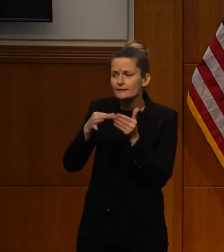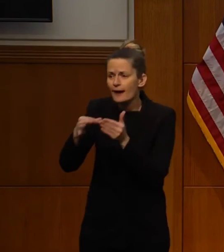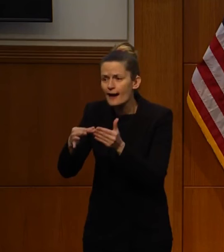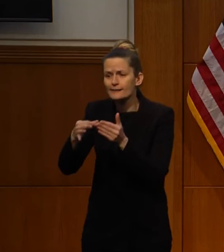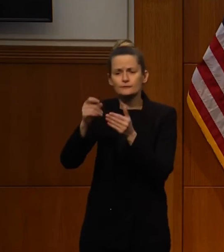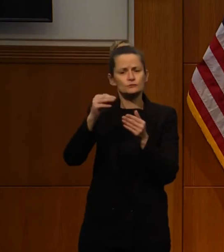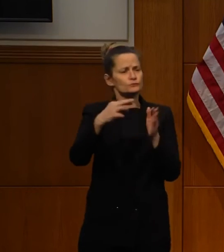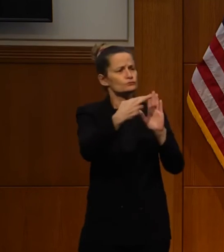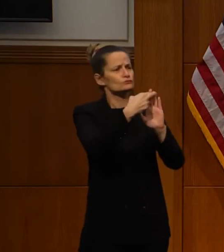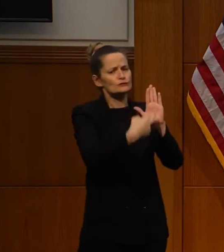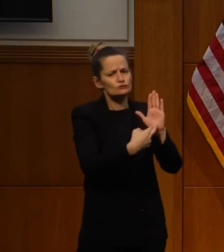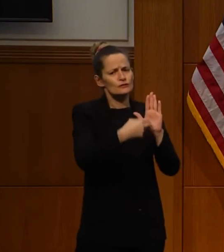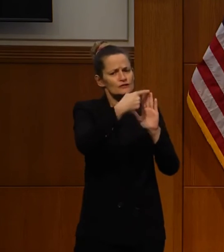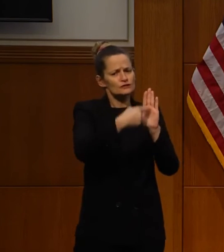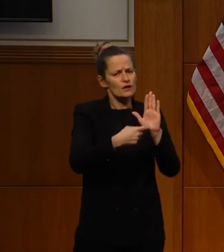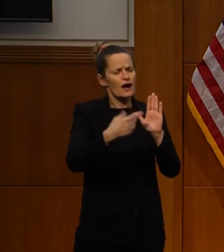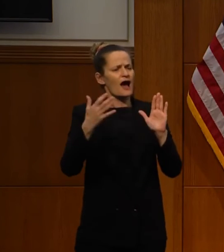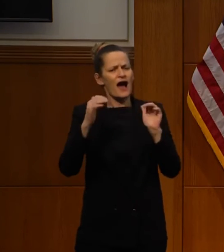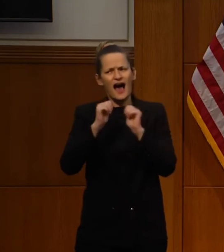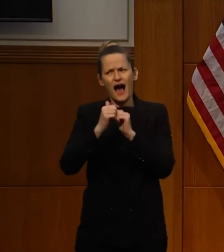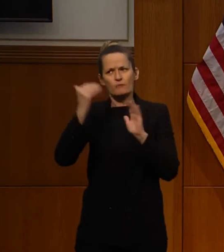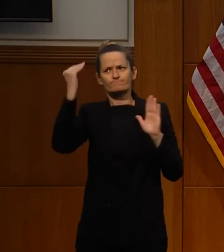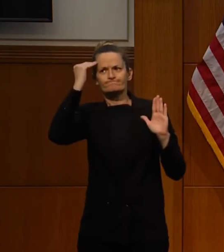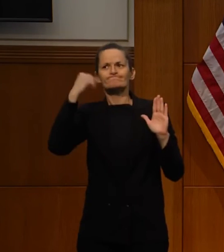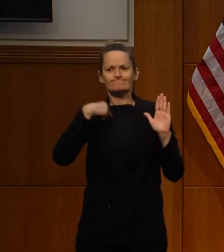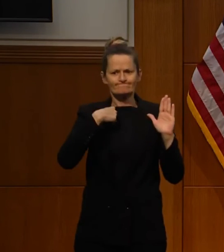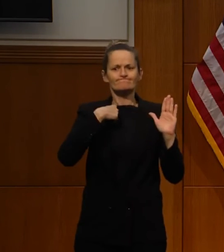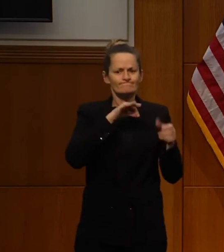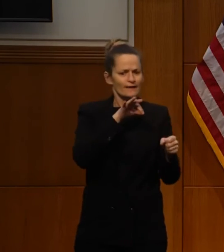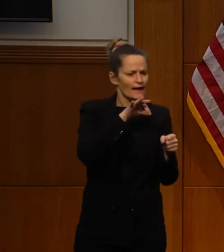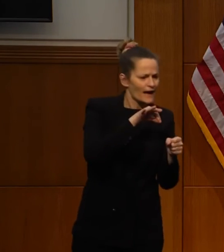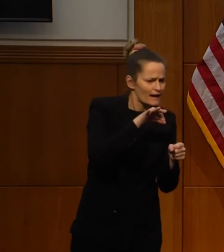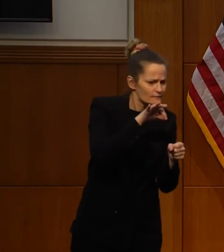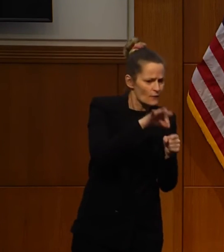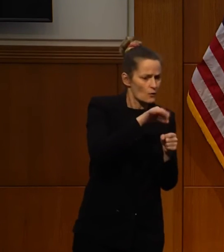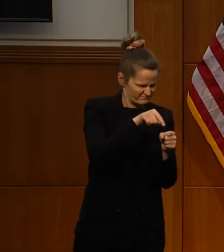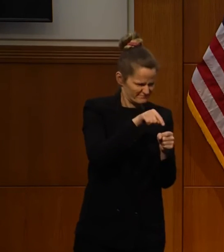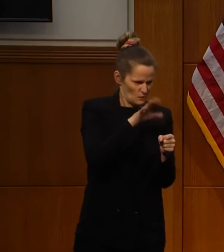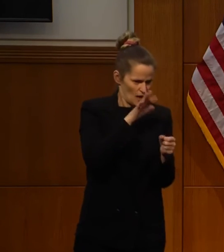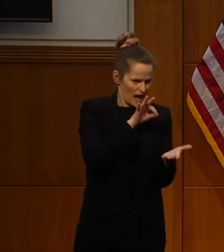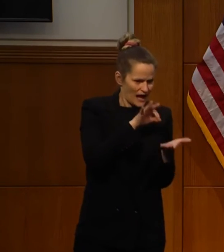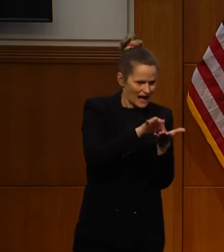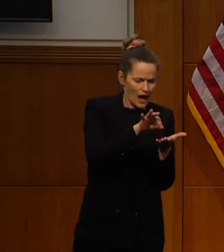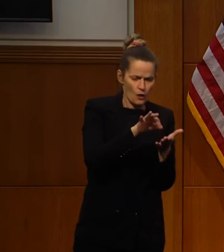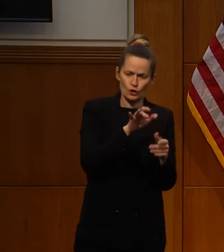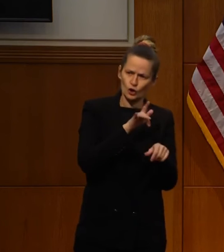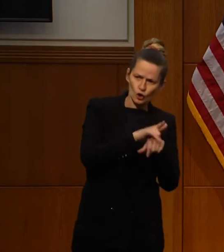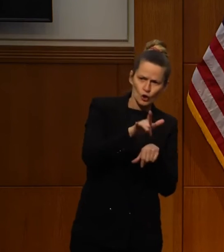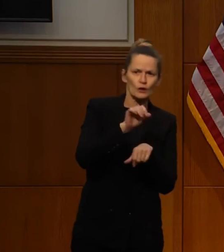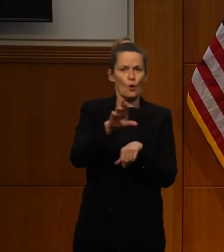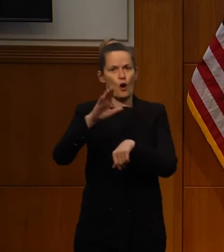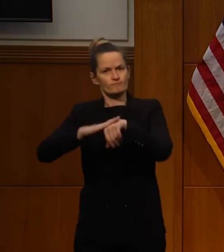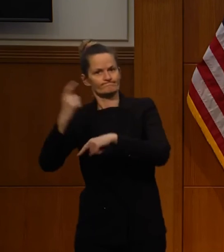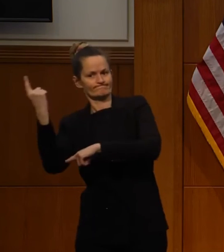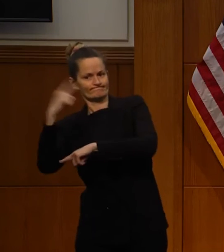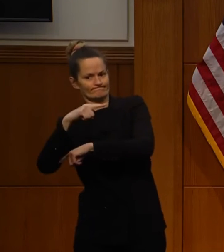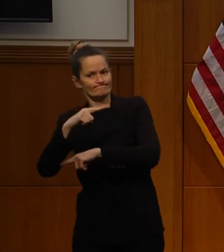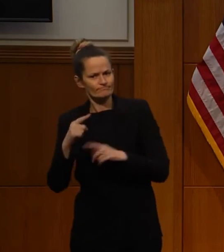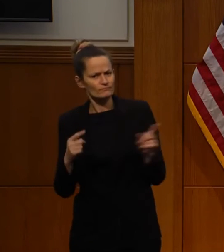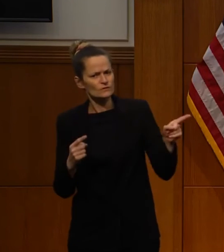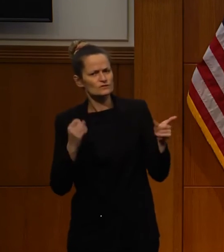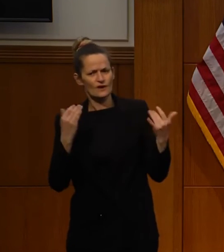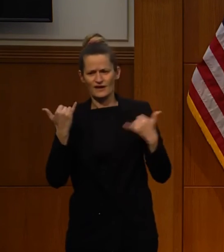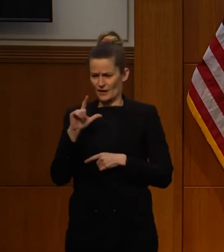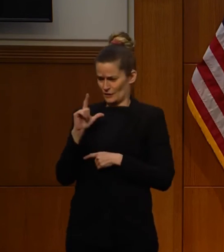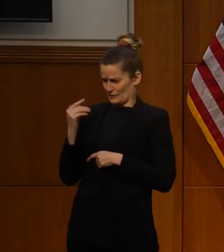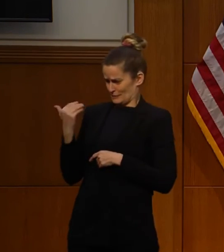the absentee and early votes, to avoid any of those, confusion from 2020. Is there any guidance that went